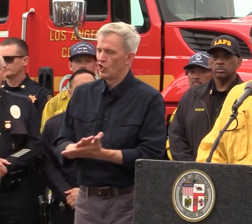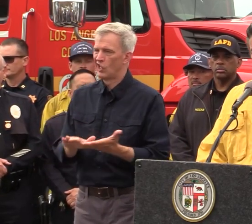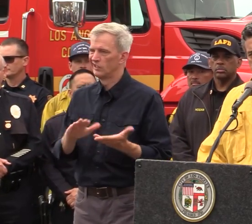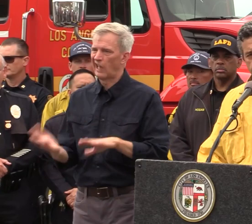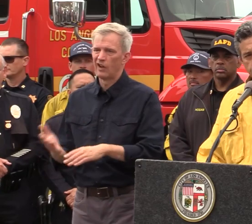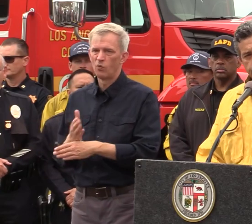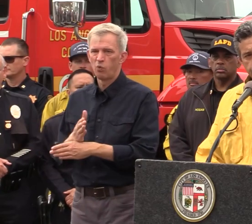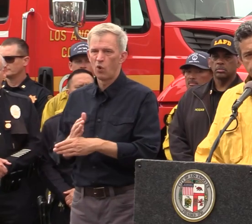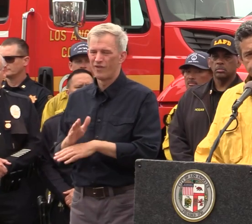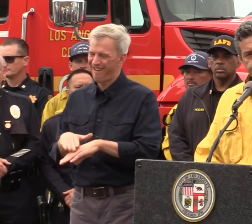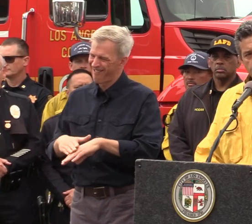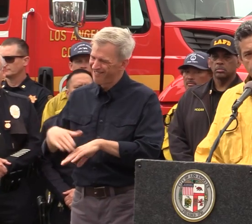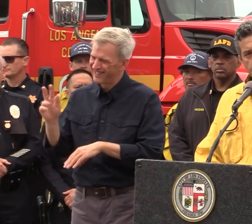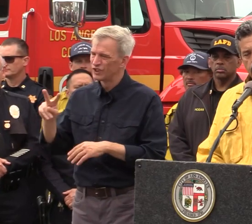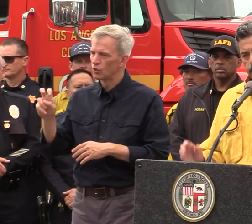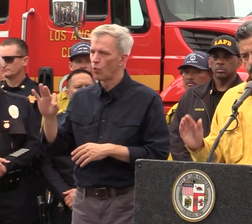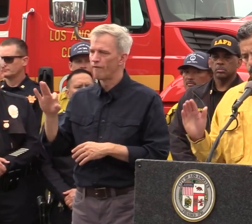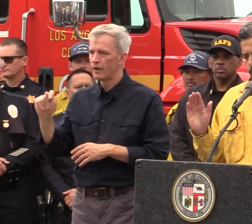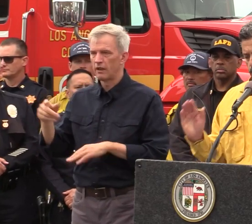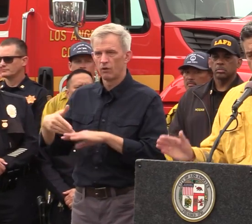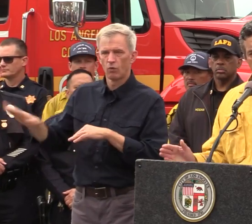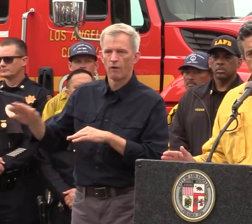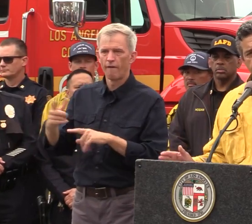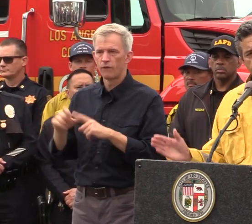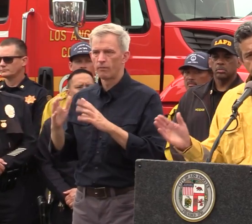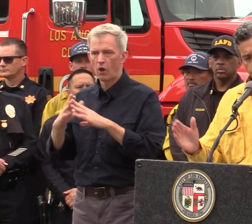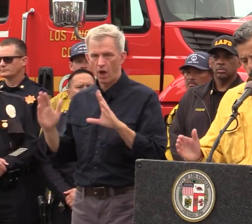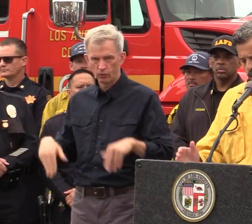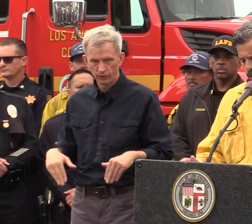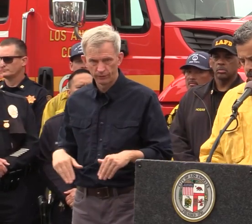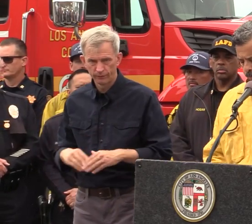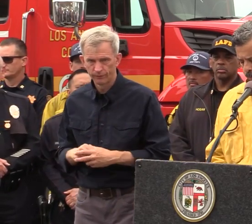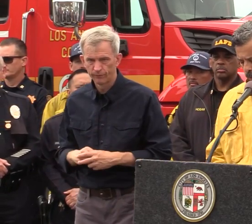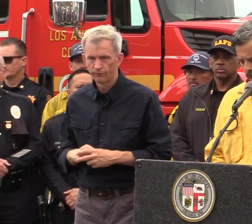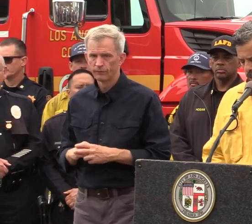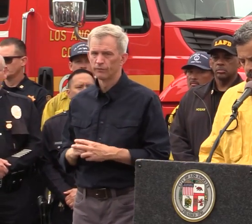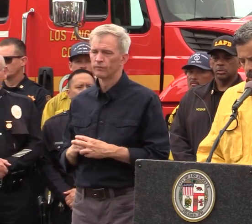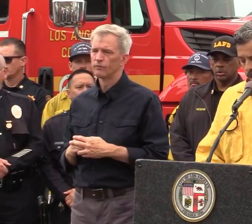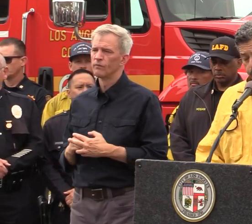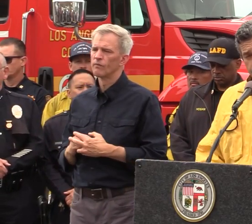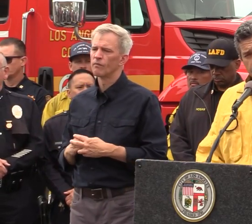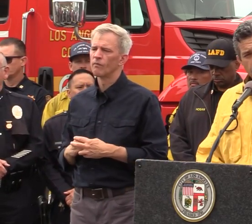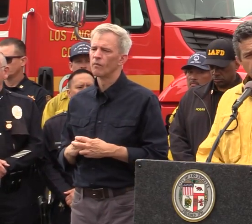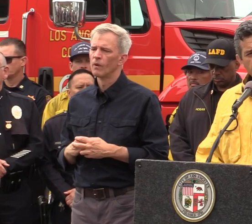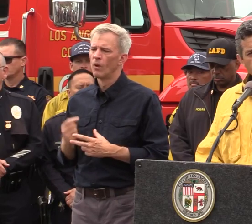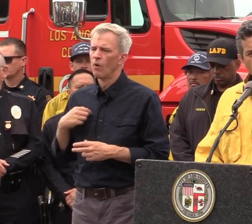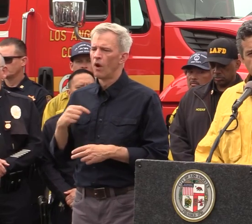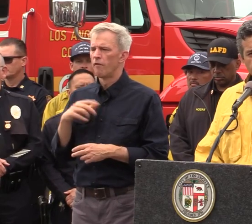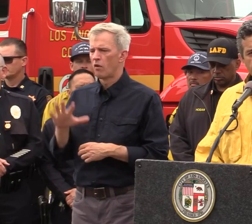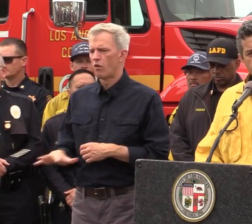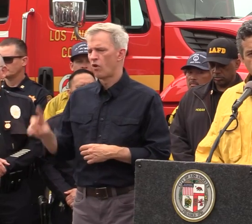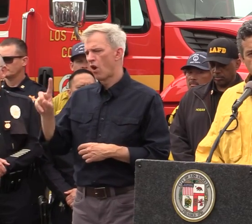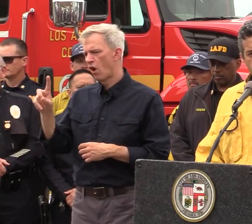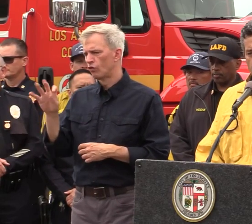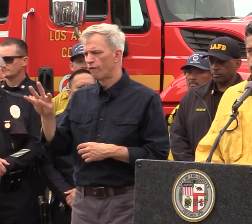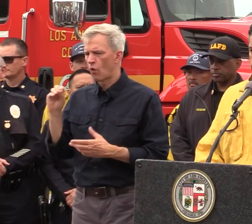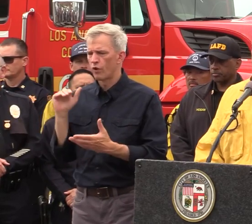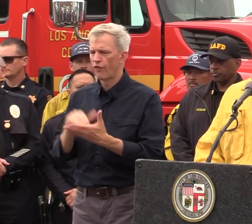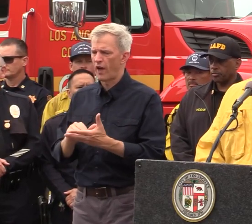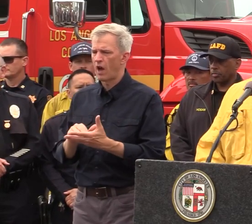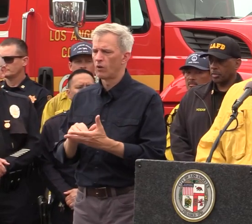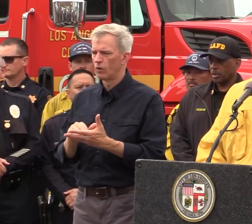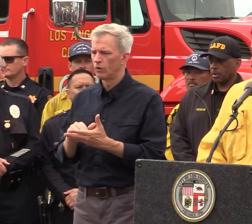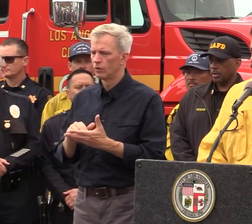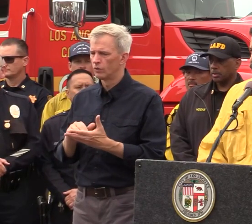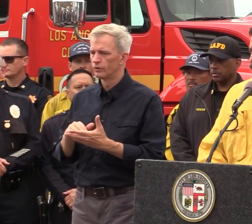a minimum of 200 feet from the brush to your structure. We have about 140,000 brush parcels